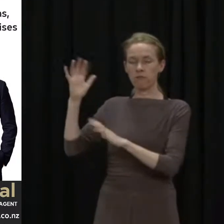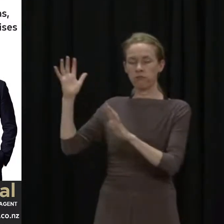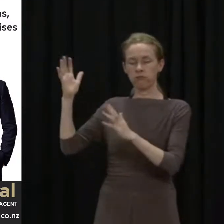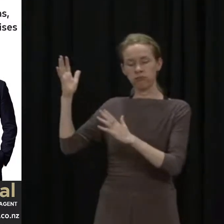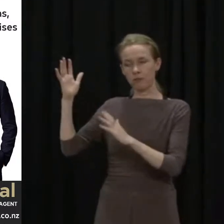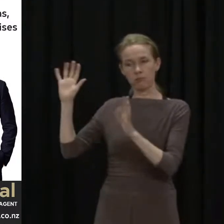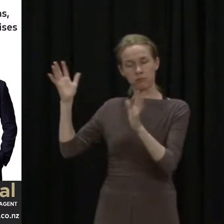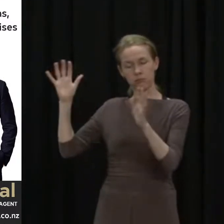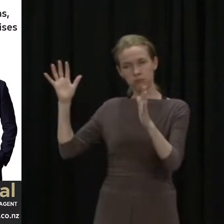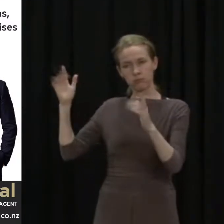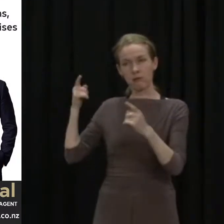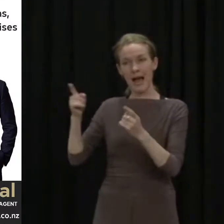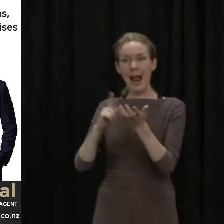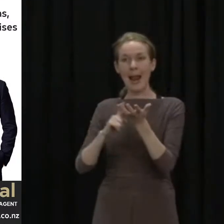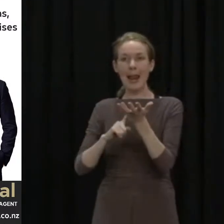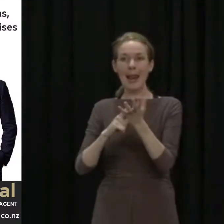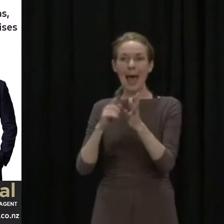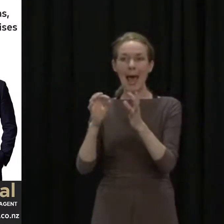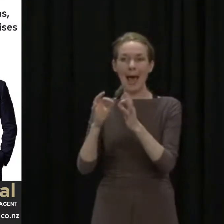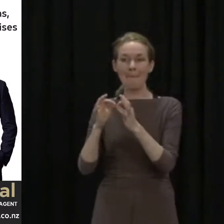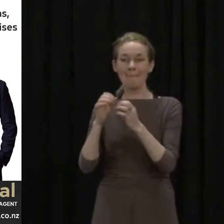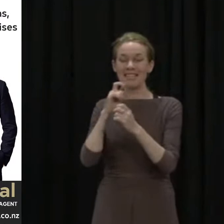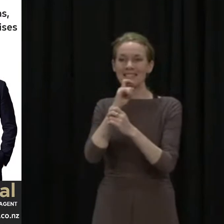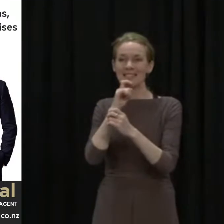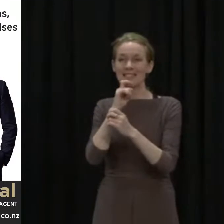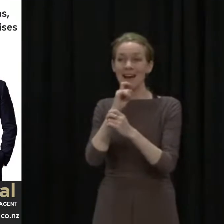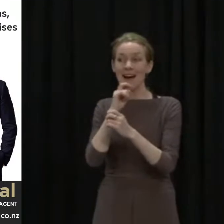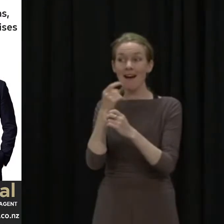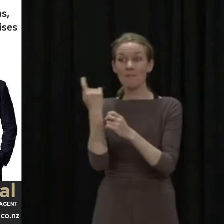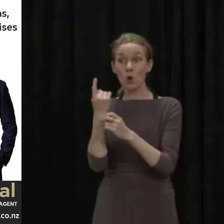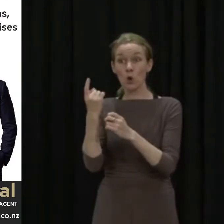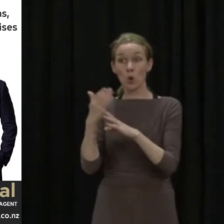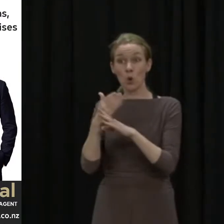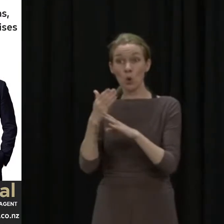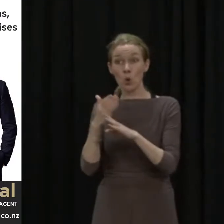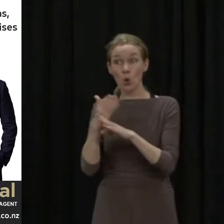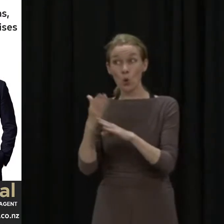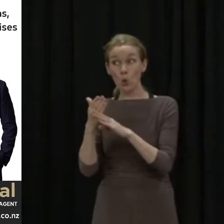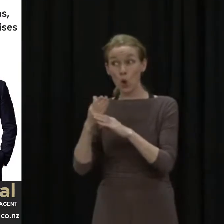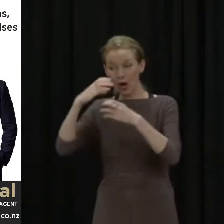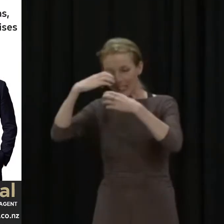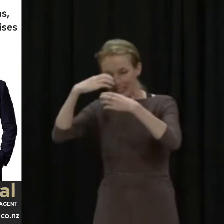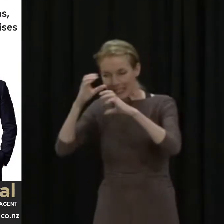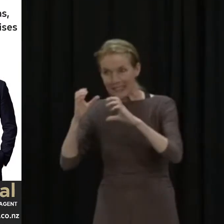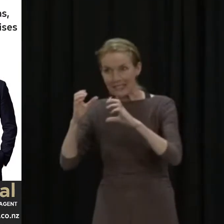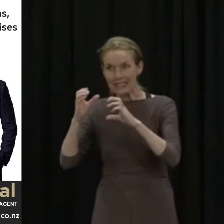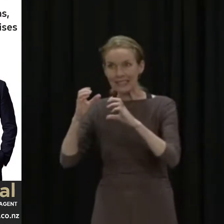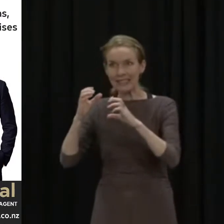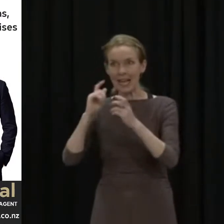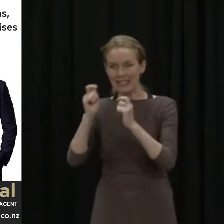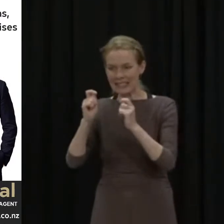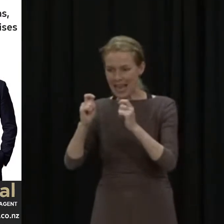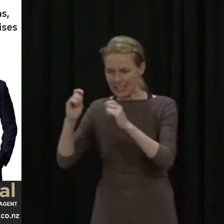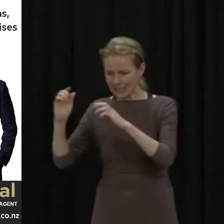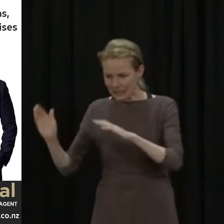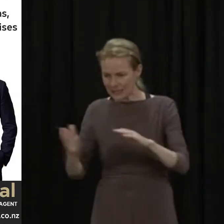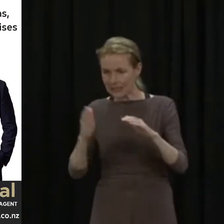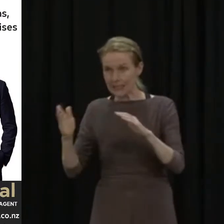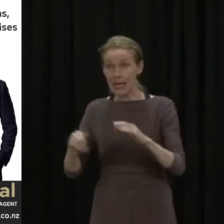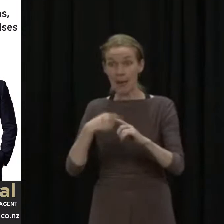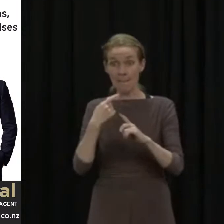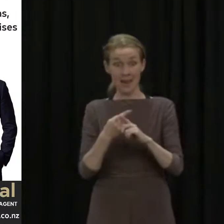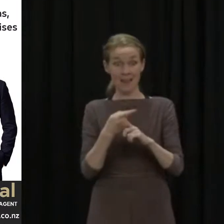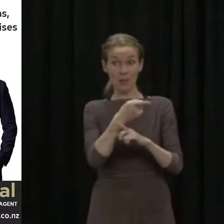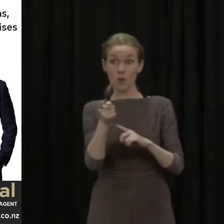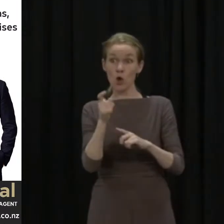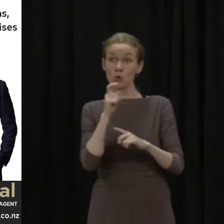those other staff supporting testing throughout the country have had in the pandemic response. I mean, these have been some of the hidden